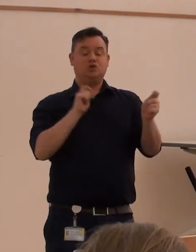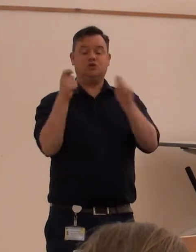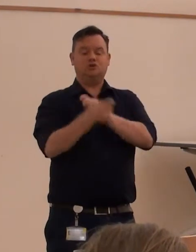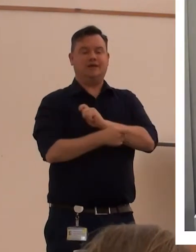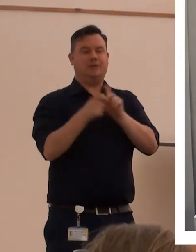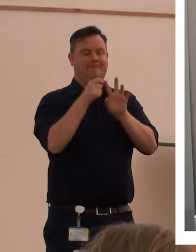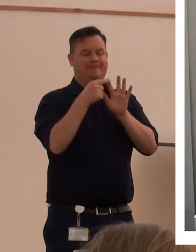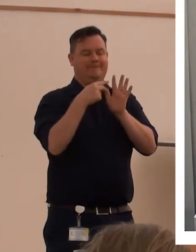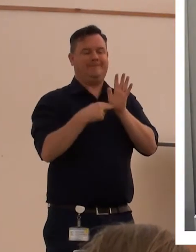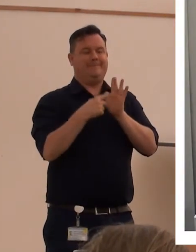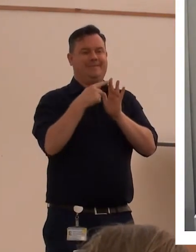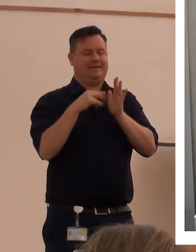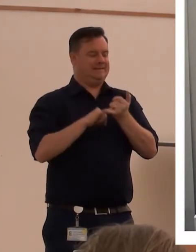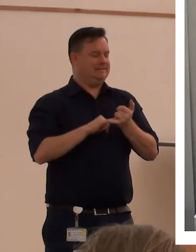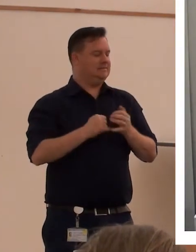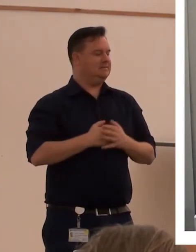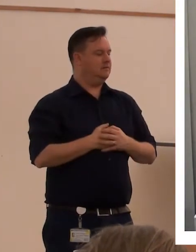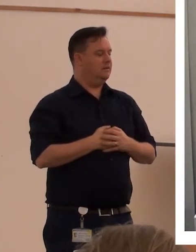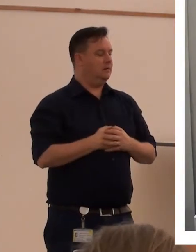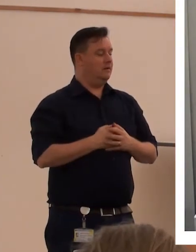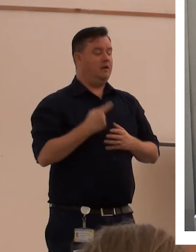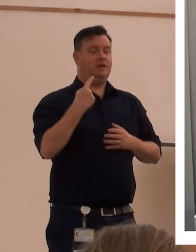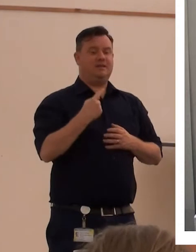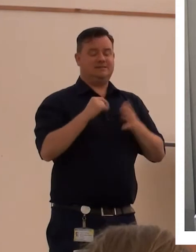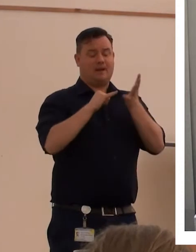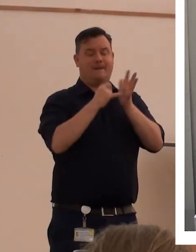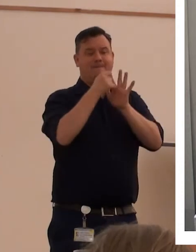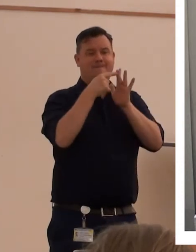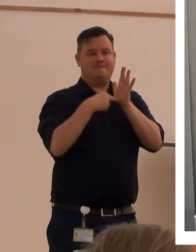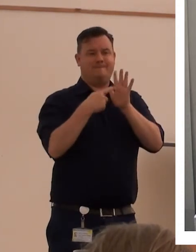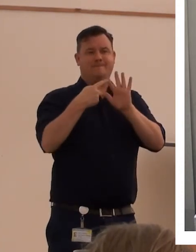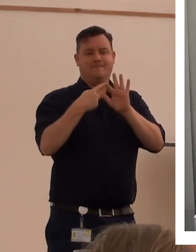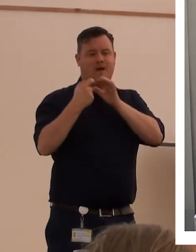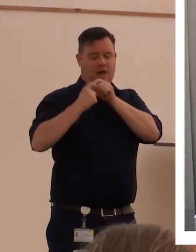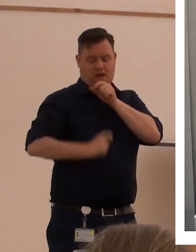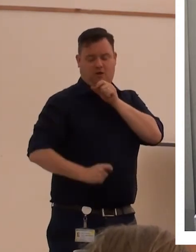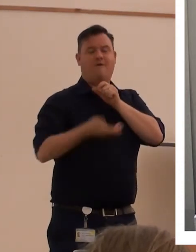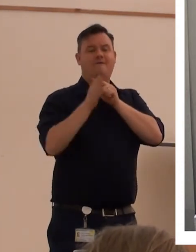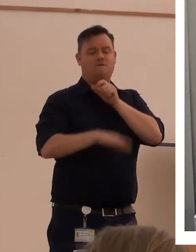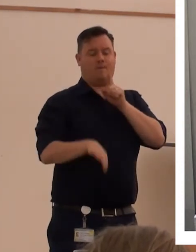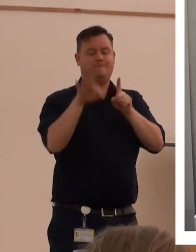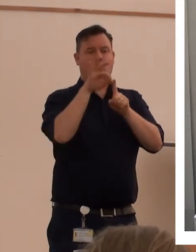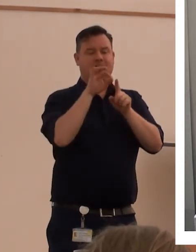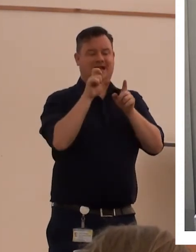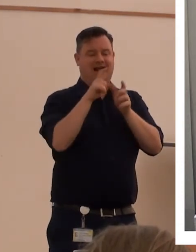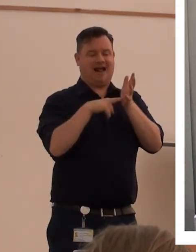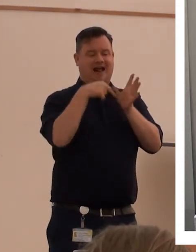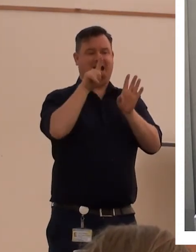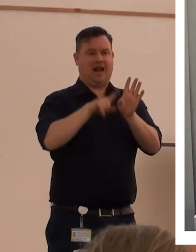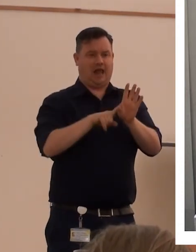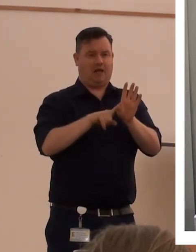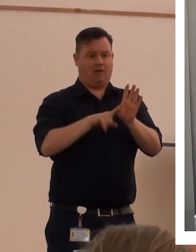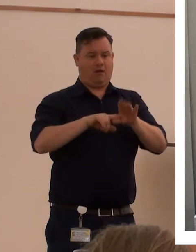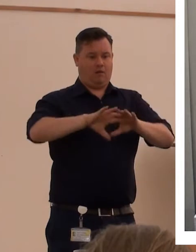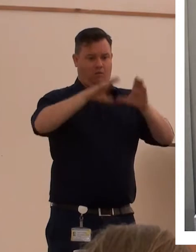Penis, and it's a spine made out of porcelain clay, fired, and it's filled